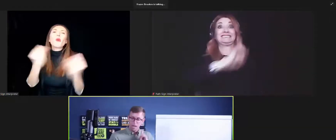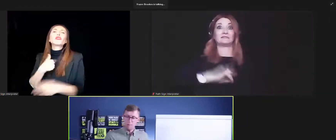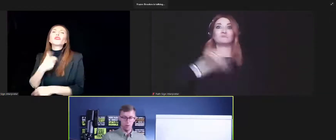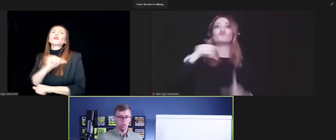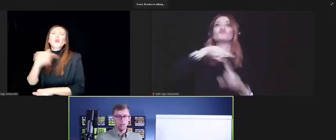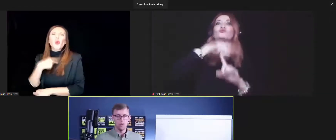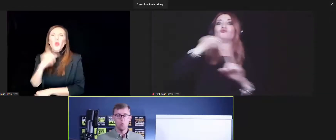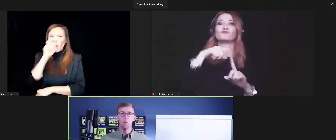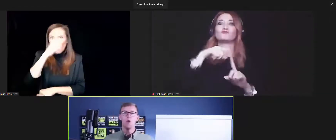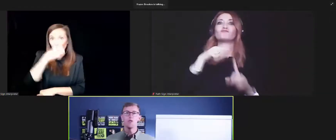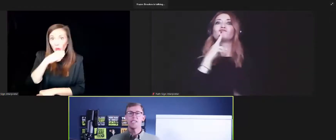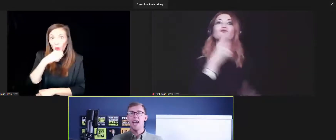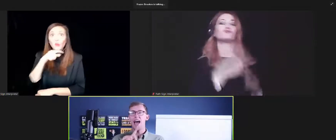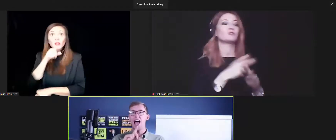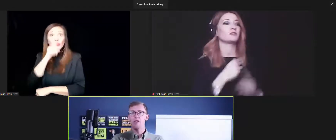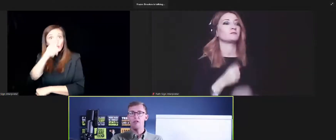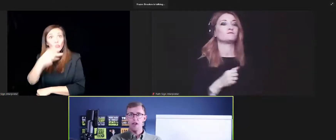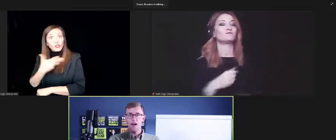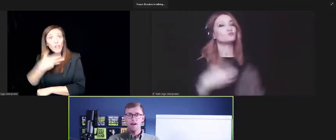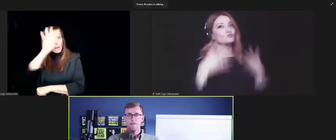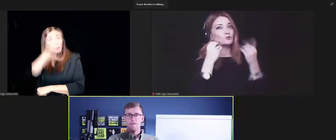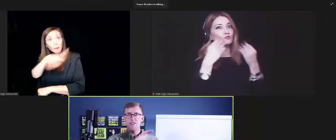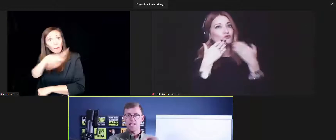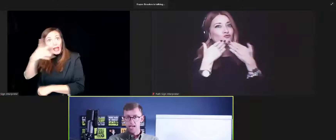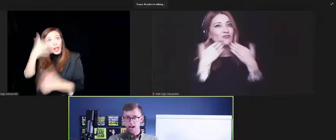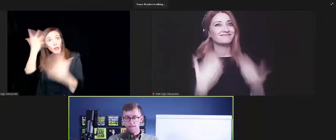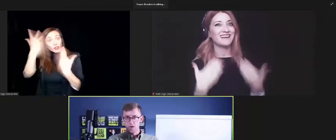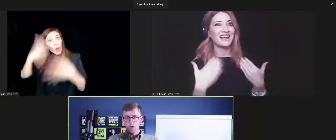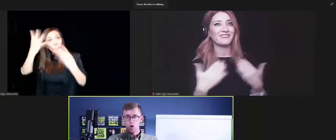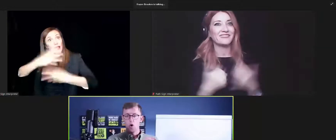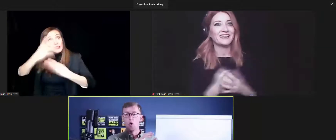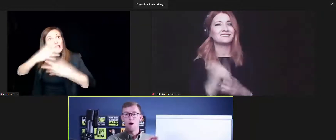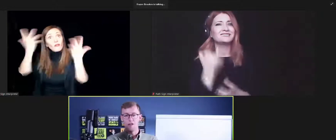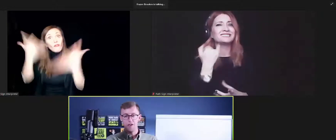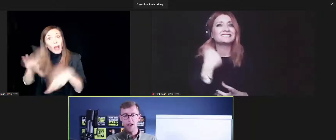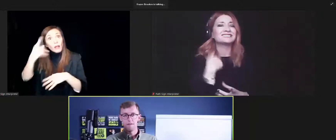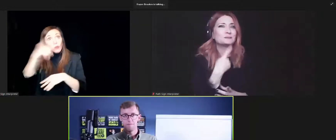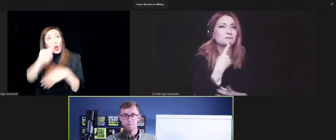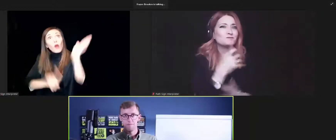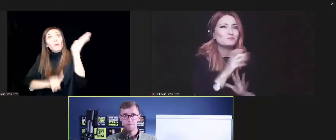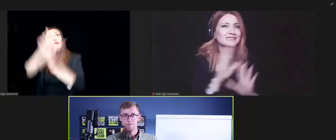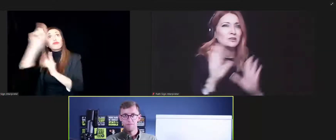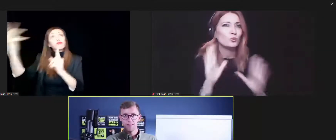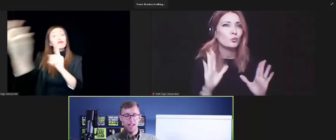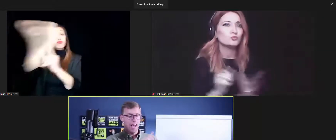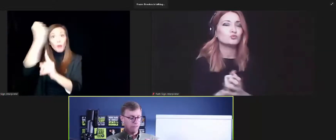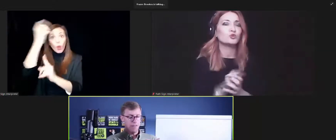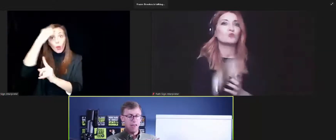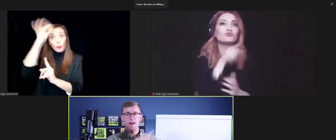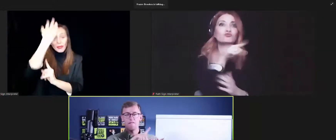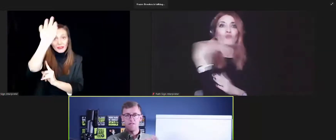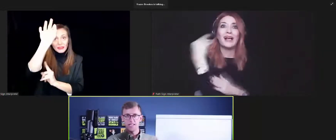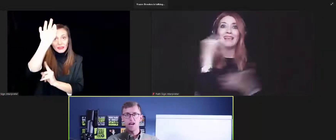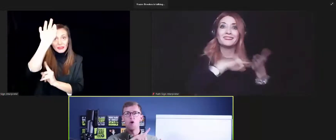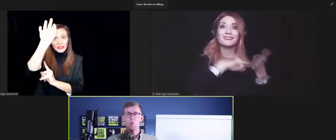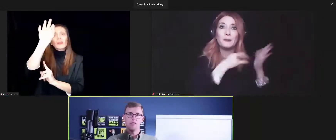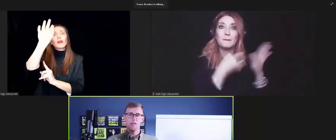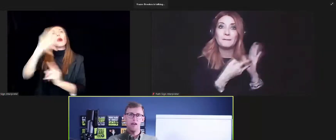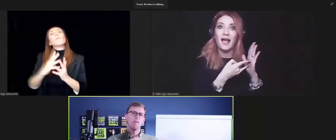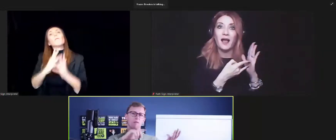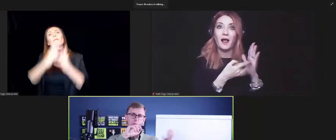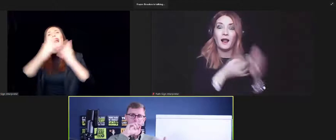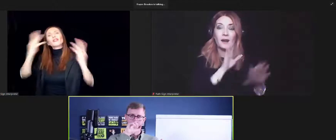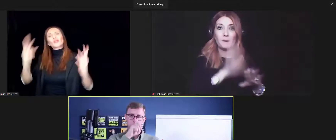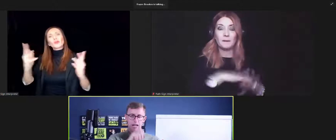Most people will want to get healthier, fitter, or wealthier. Healthier, fitter, or